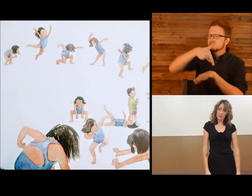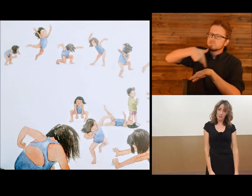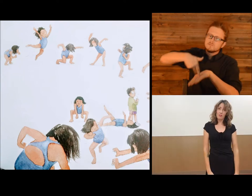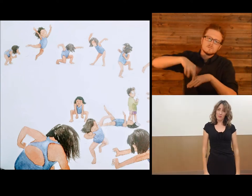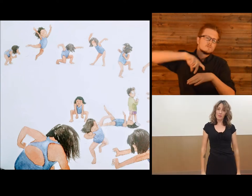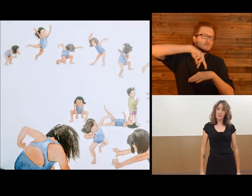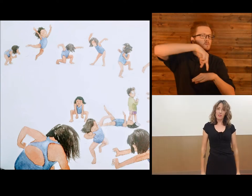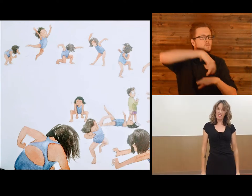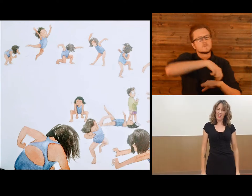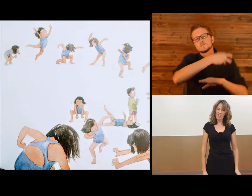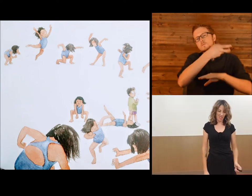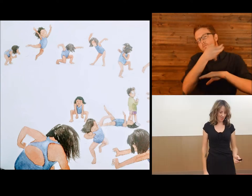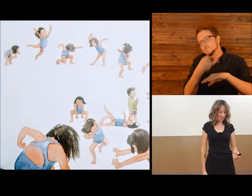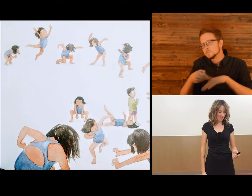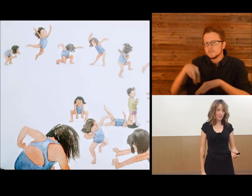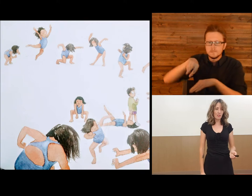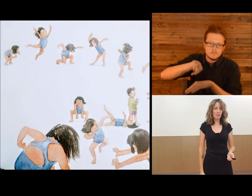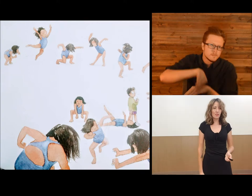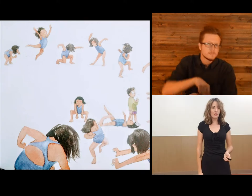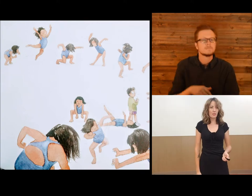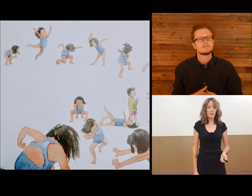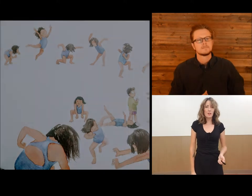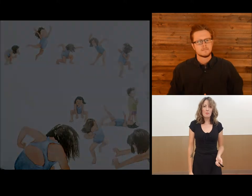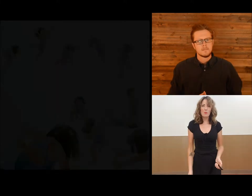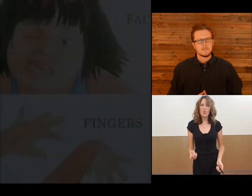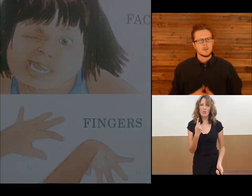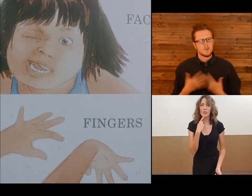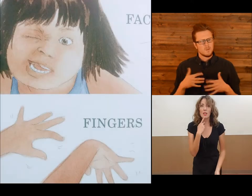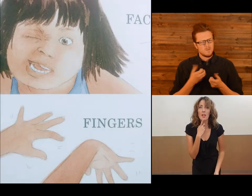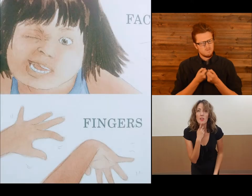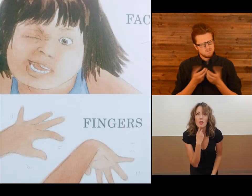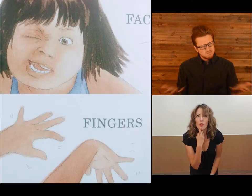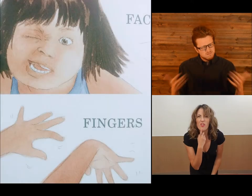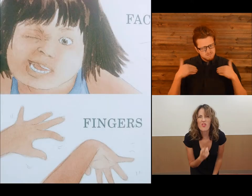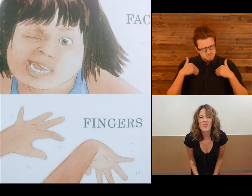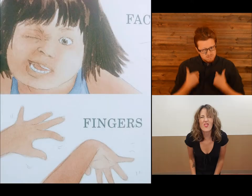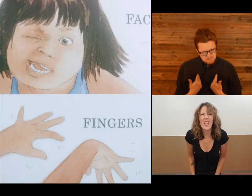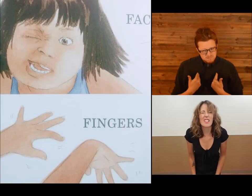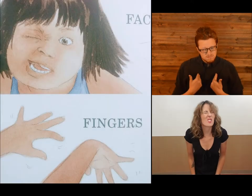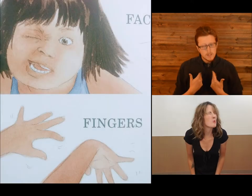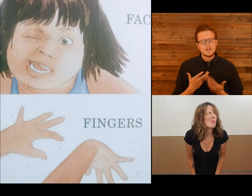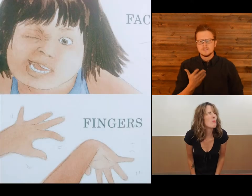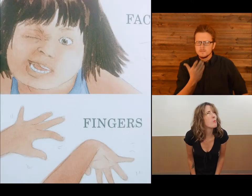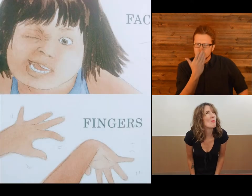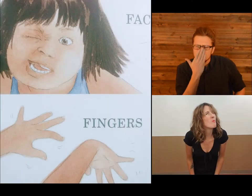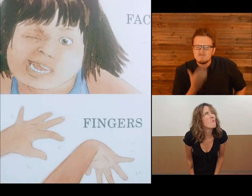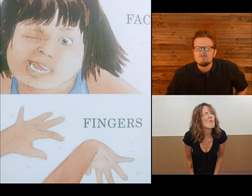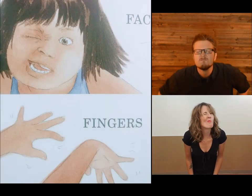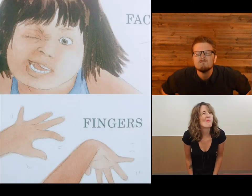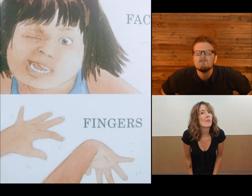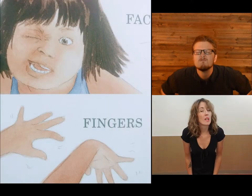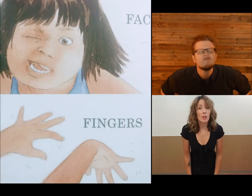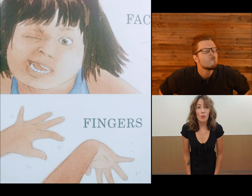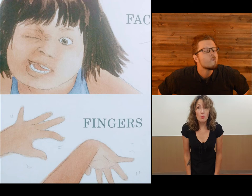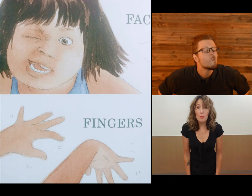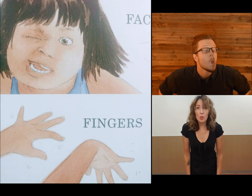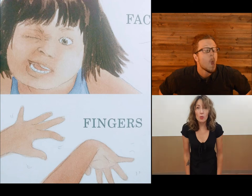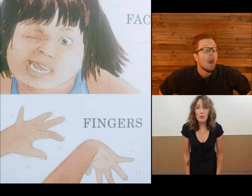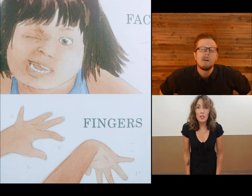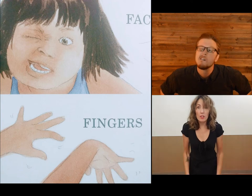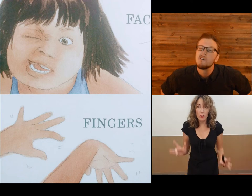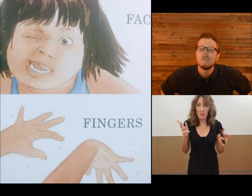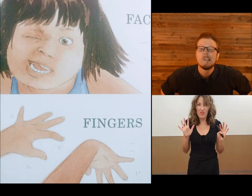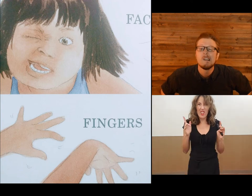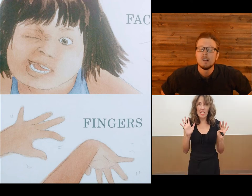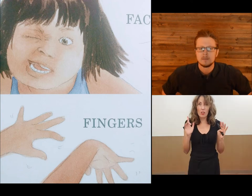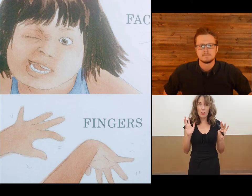Ooh, tiring. Move your face. Or